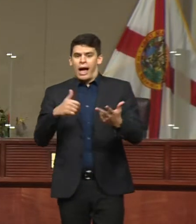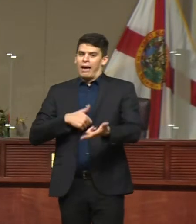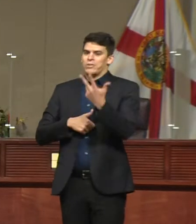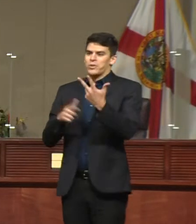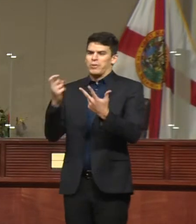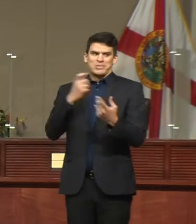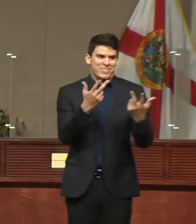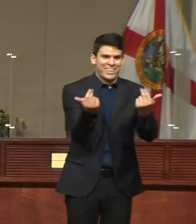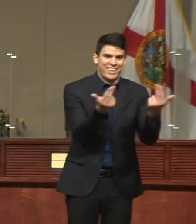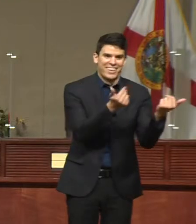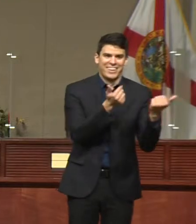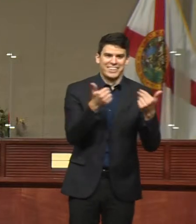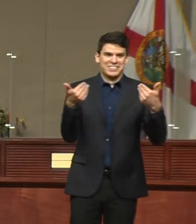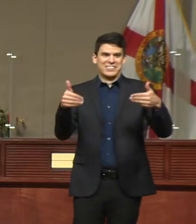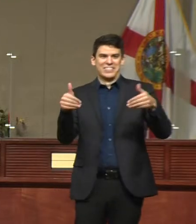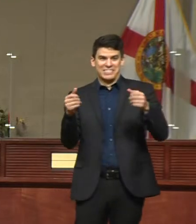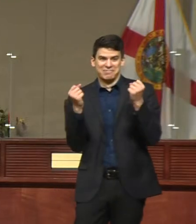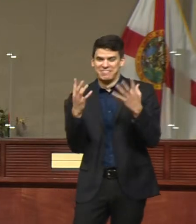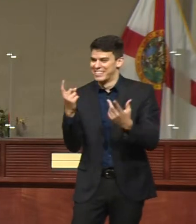It's supposed to be one.